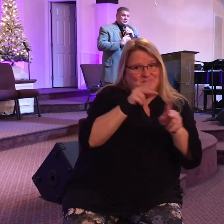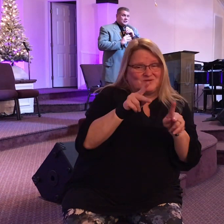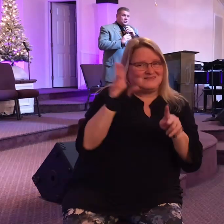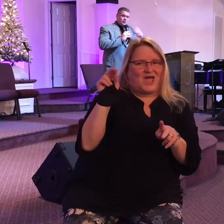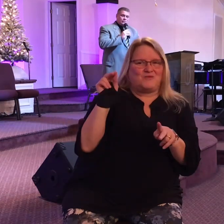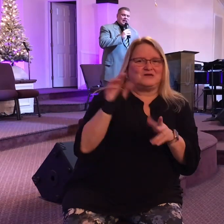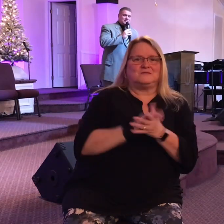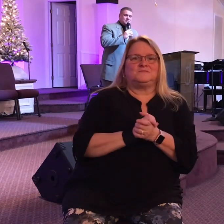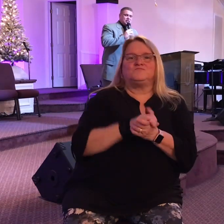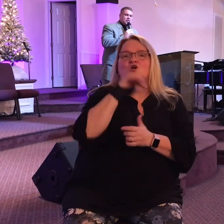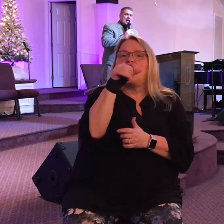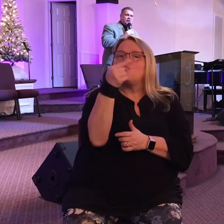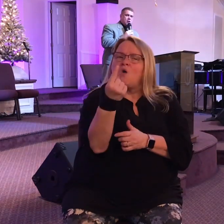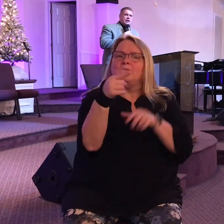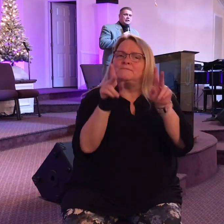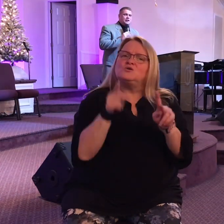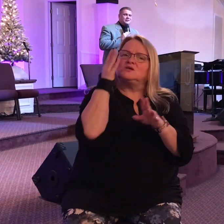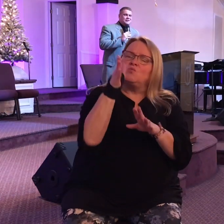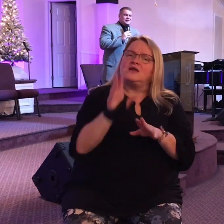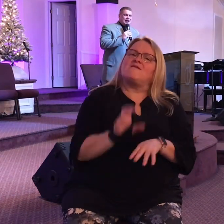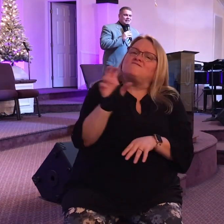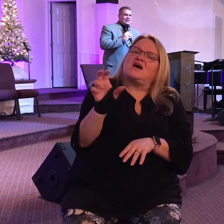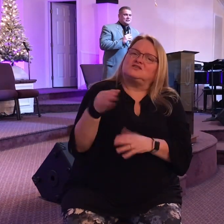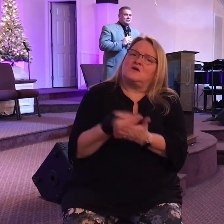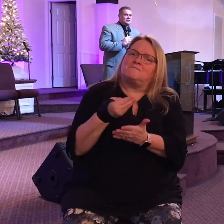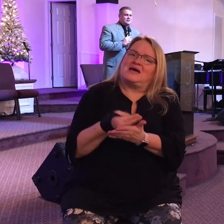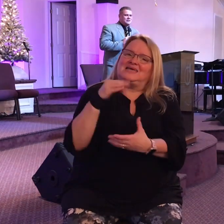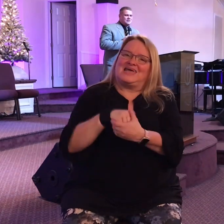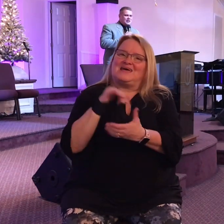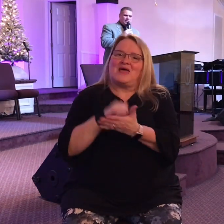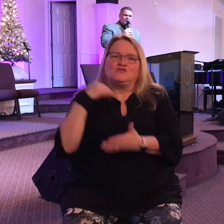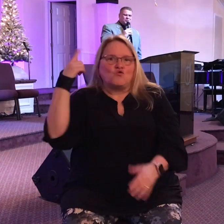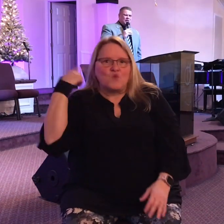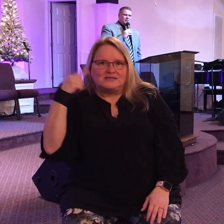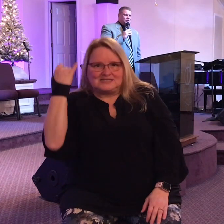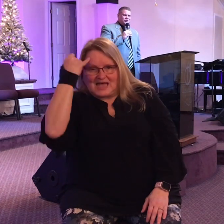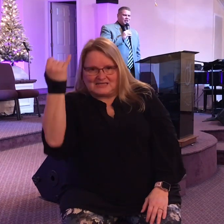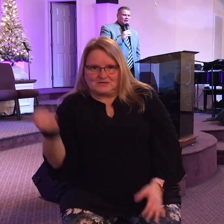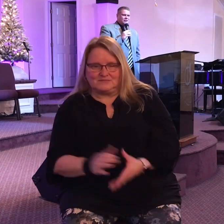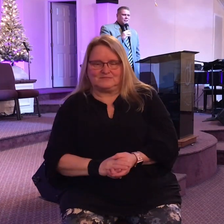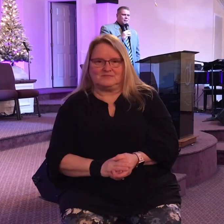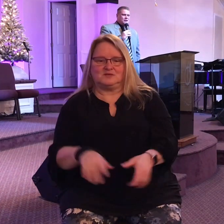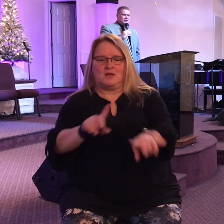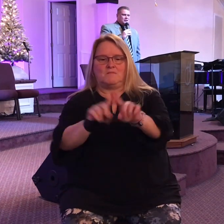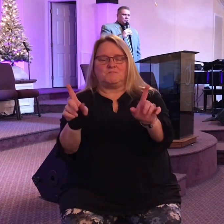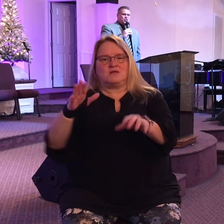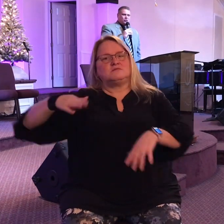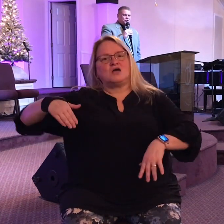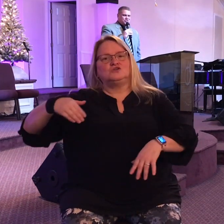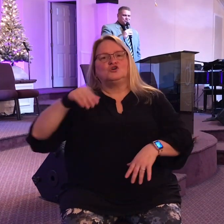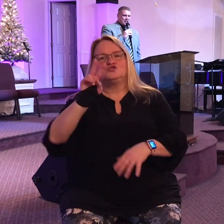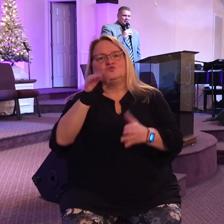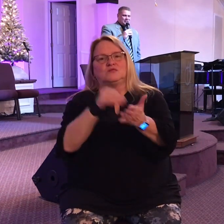audacity to invest in such a harebrained idea. And yet 2,000 years later,